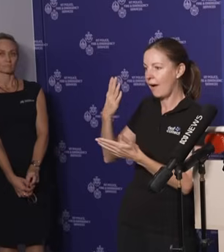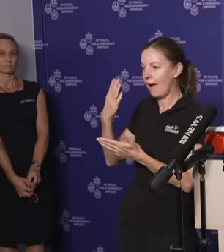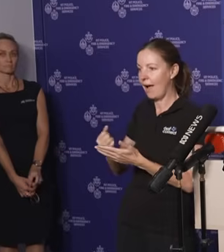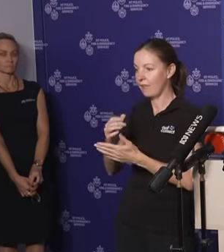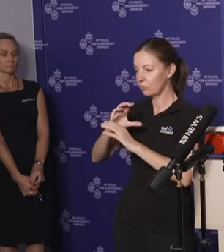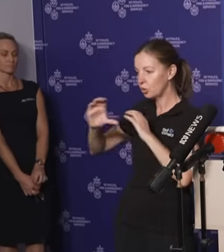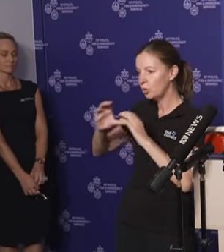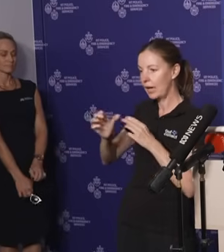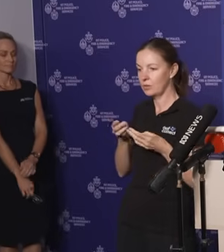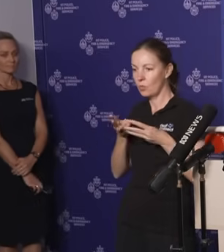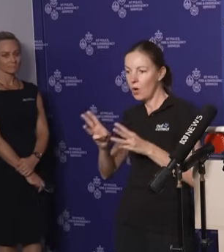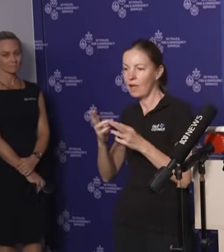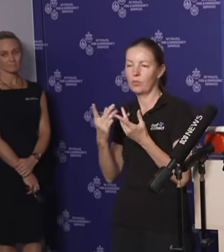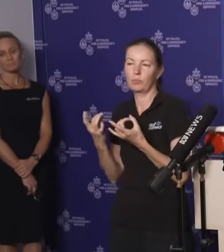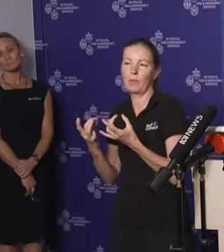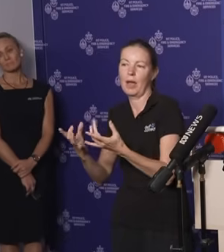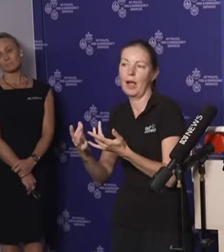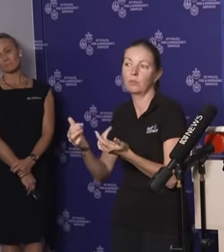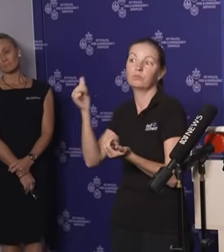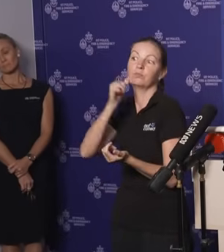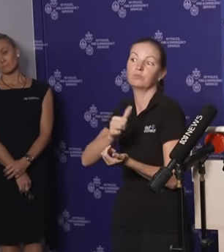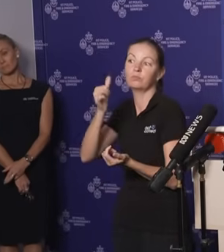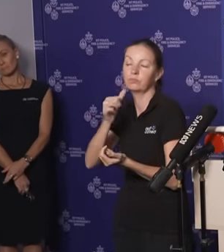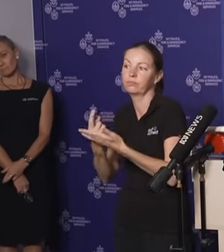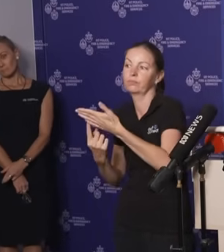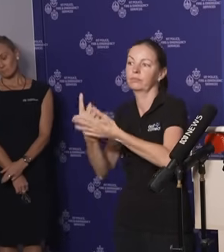ready in preparation for a potential